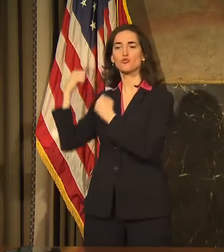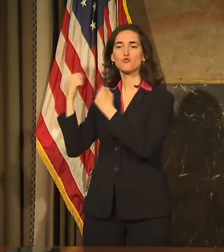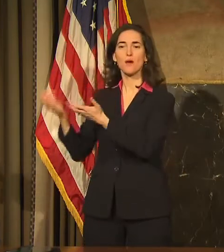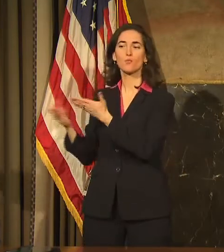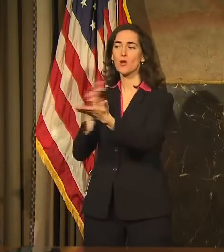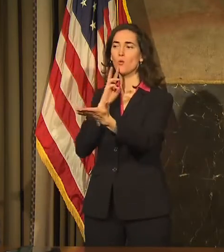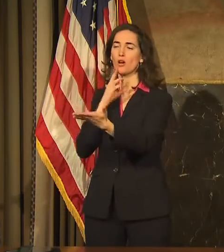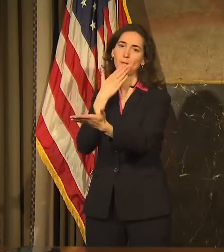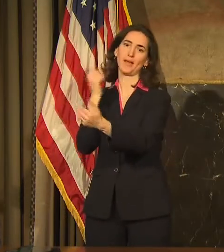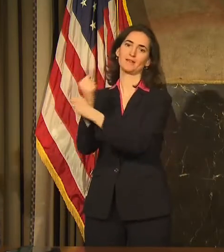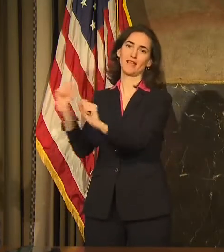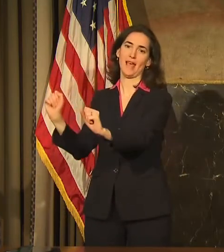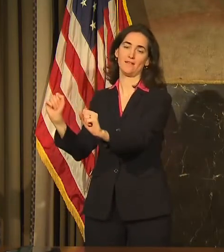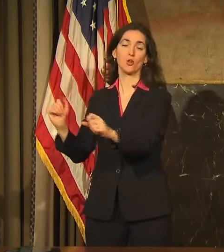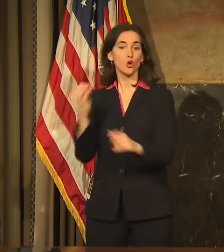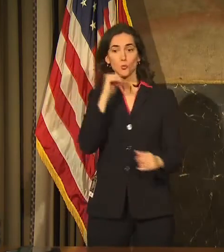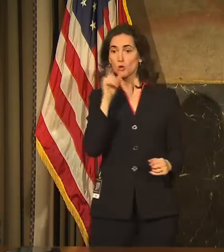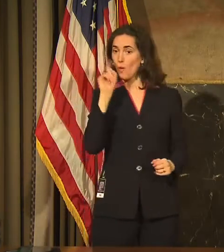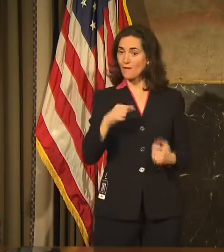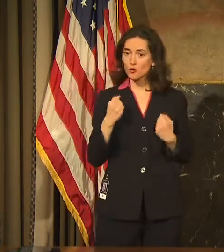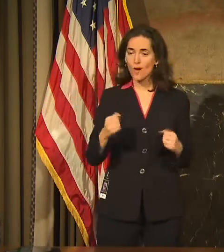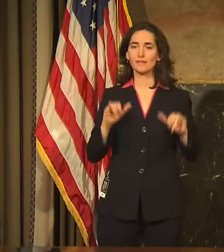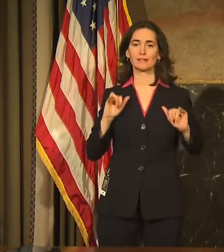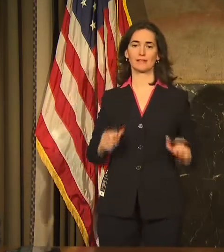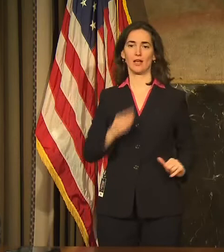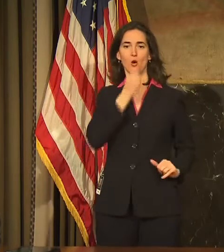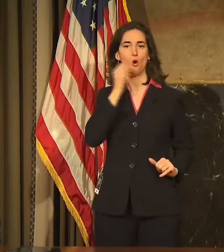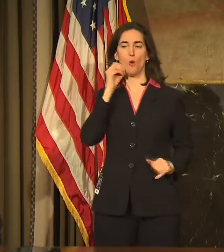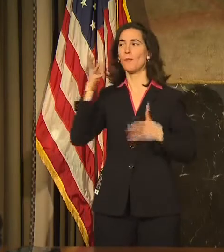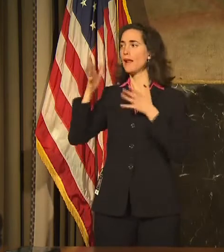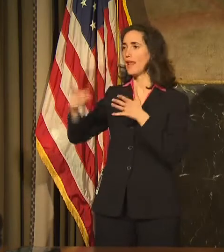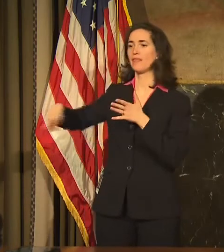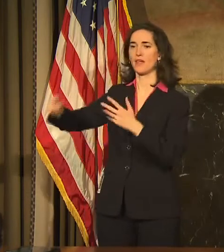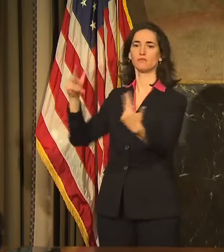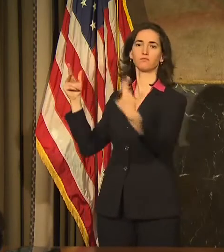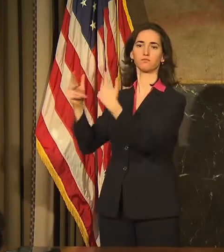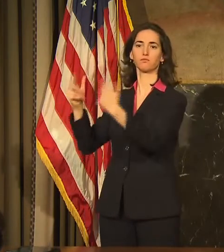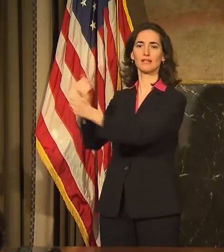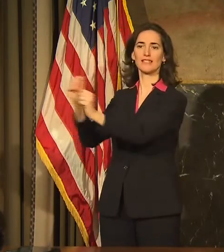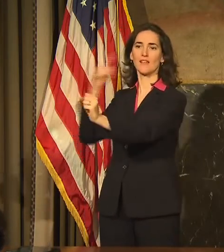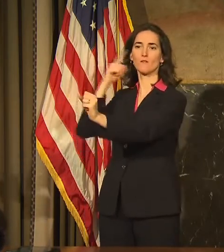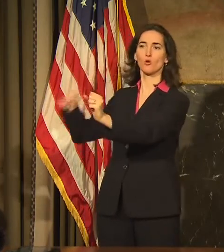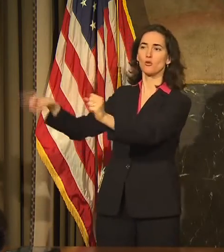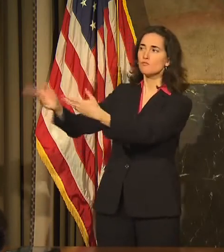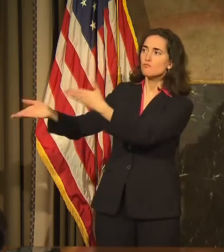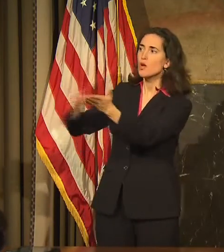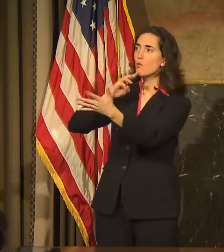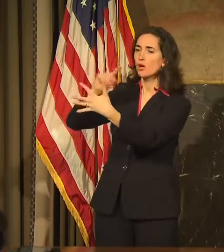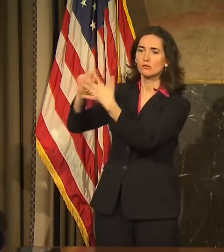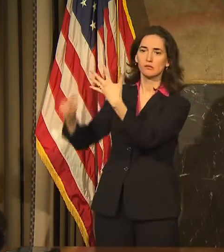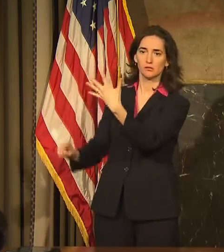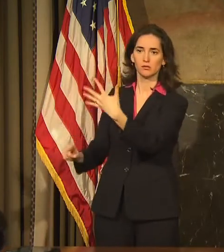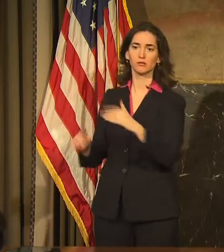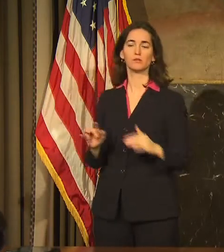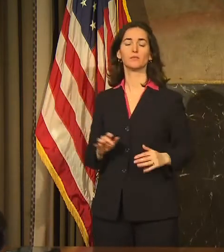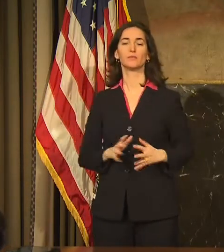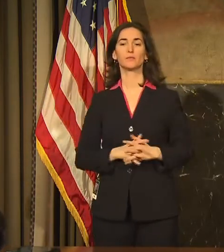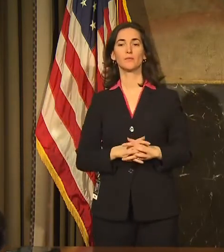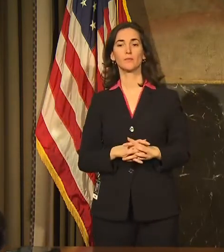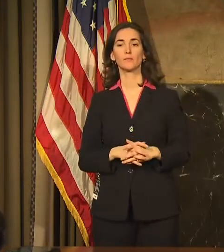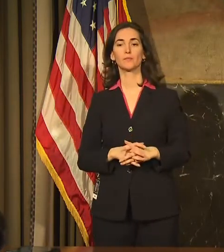way that you can safely avoid it now. I do also want to mention for individuals who